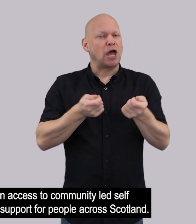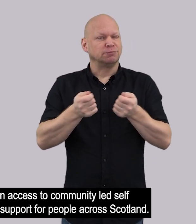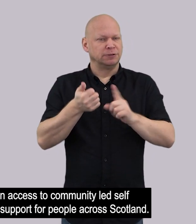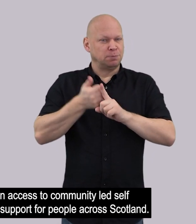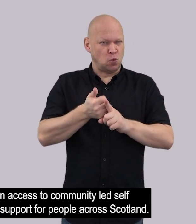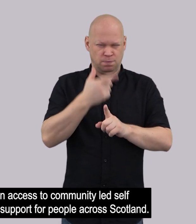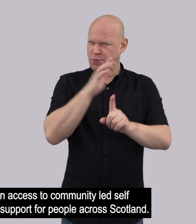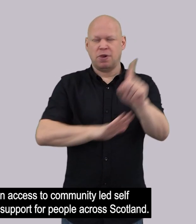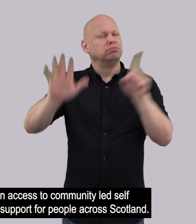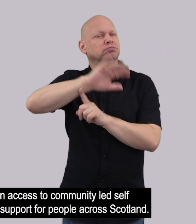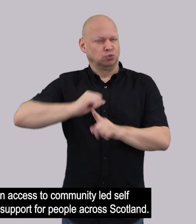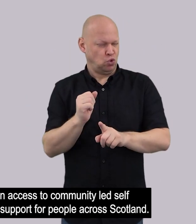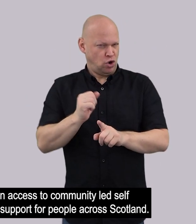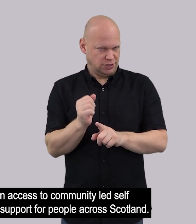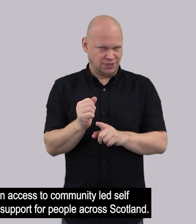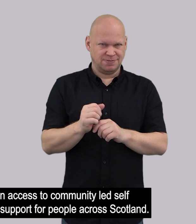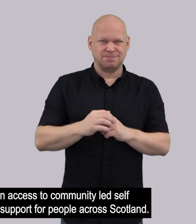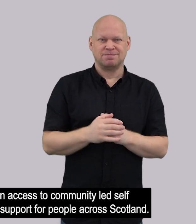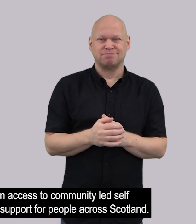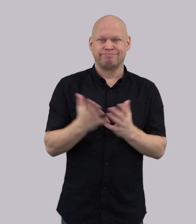self-management support for people across Scotland.